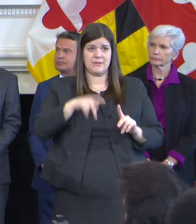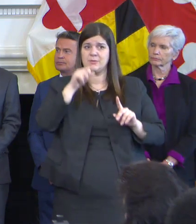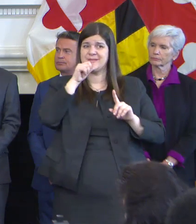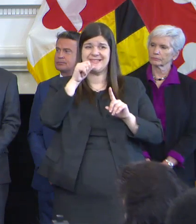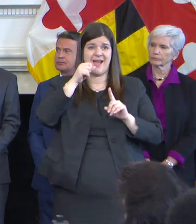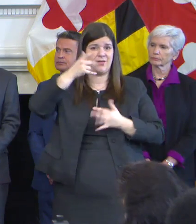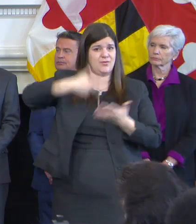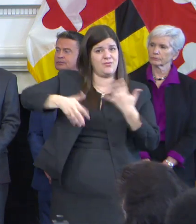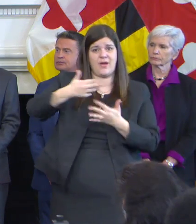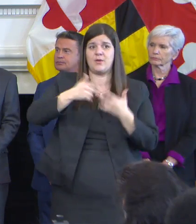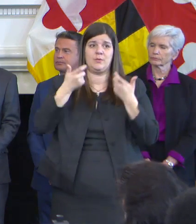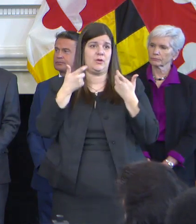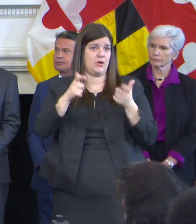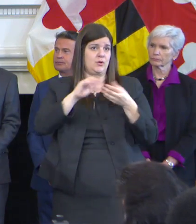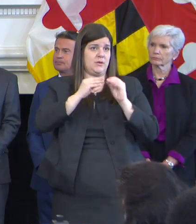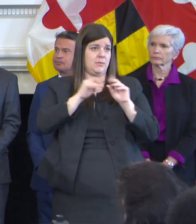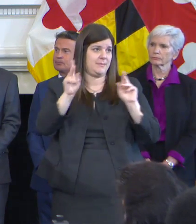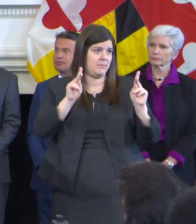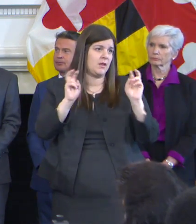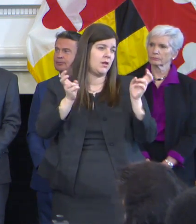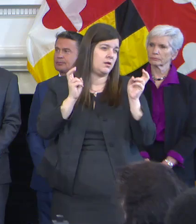and was in a smaller